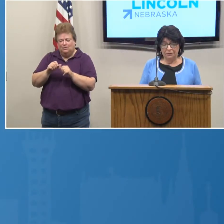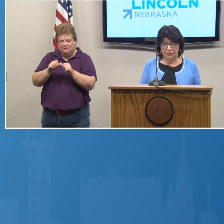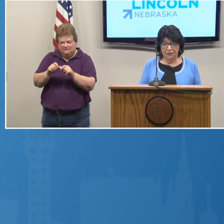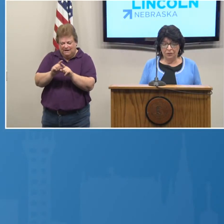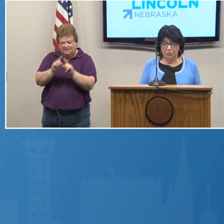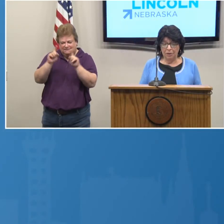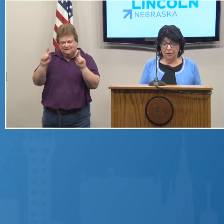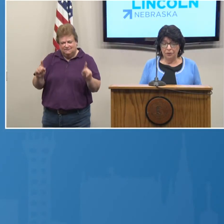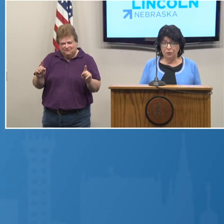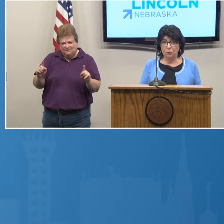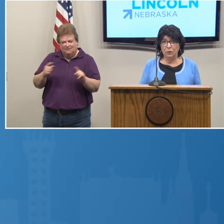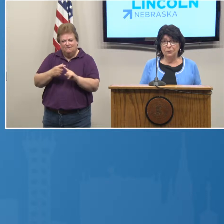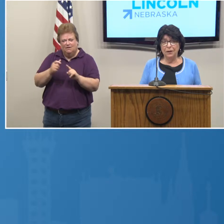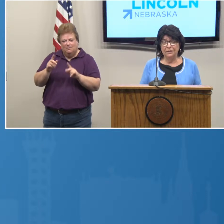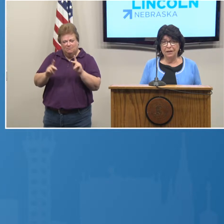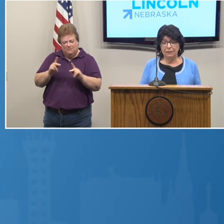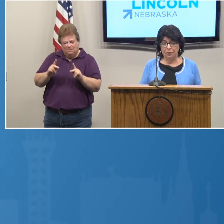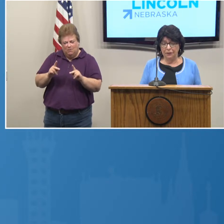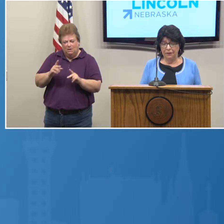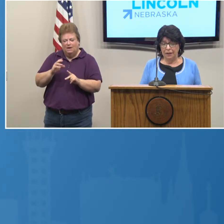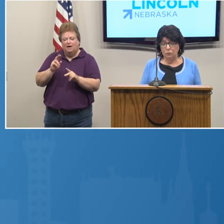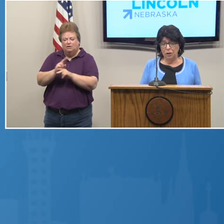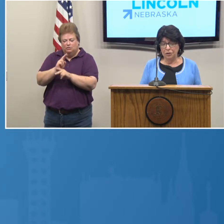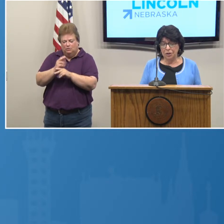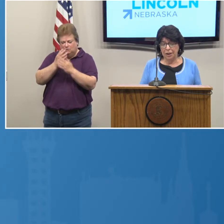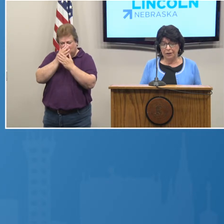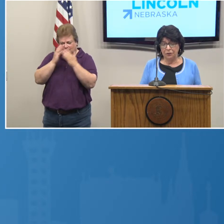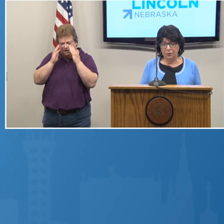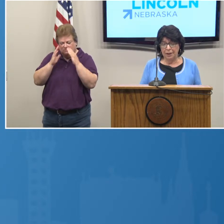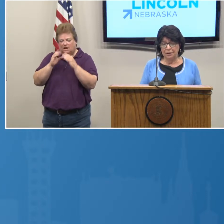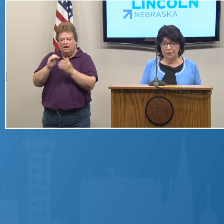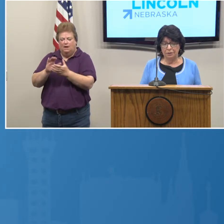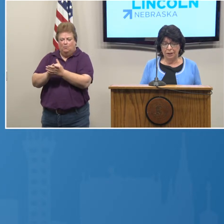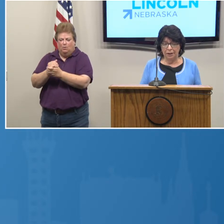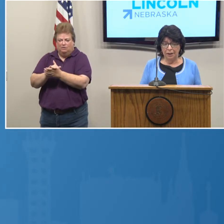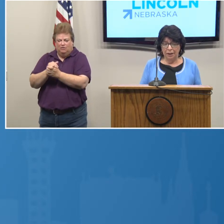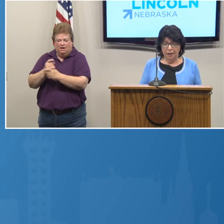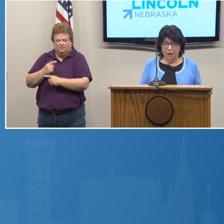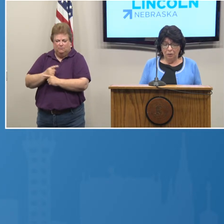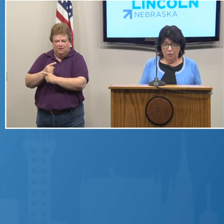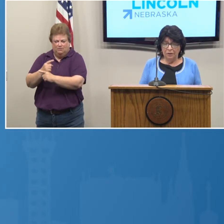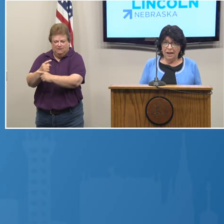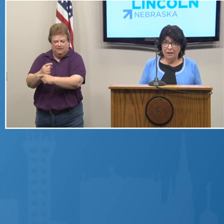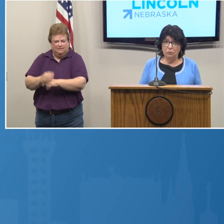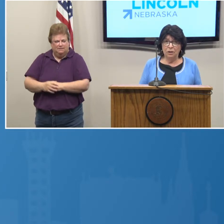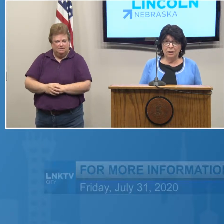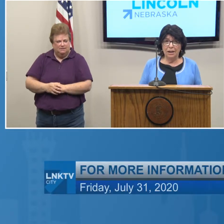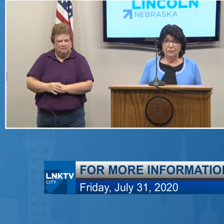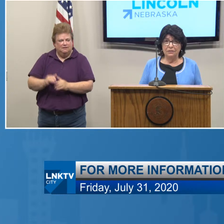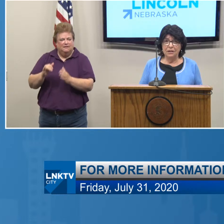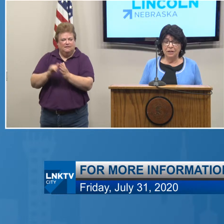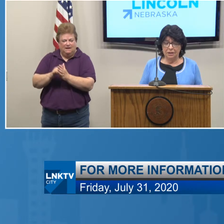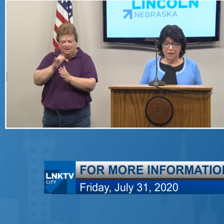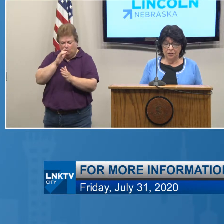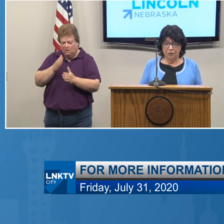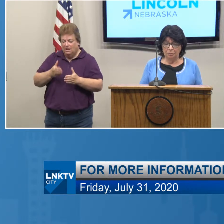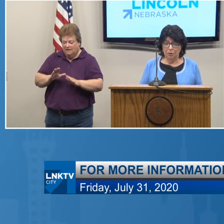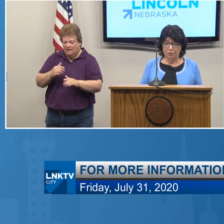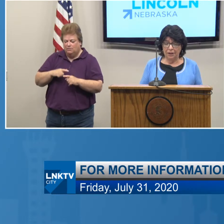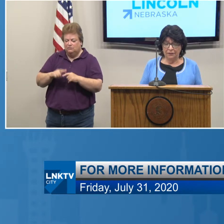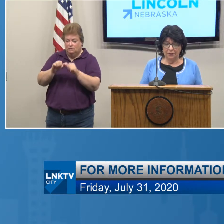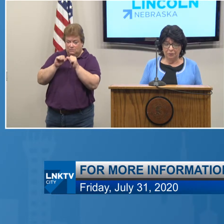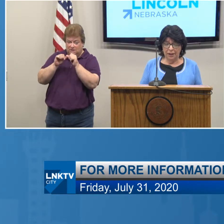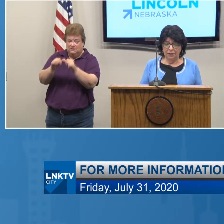of distance from others, wear face coverings, and wash our hands regularly. That will allow us to continue